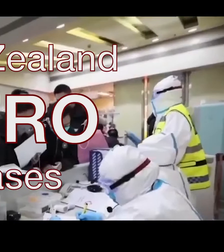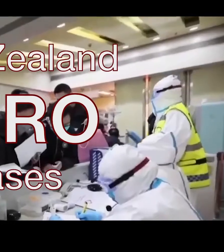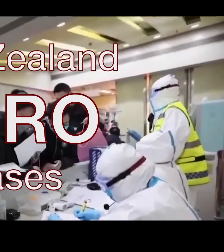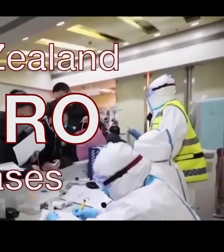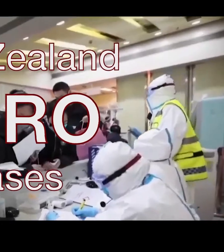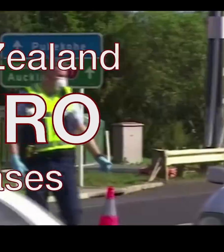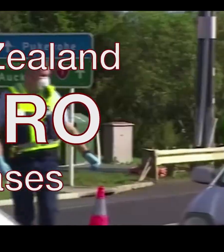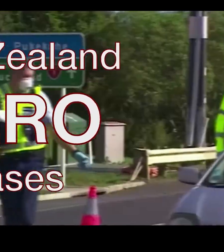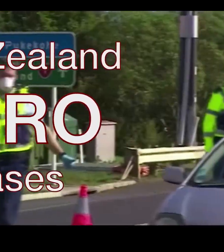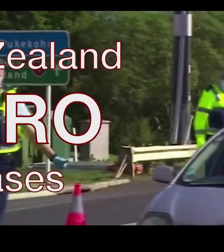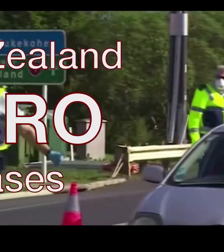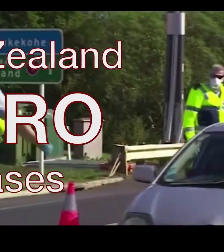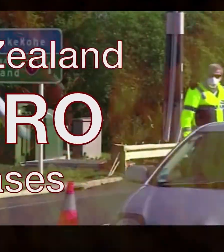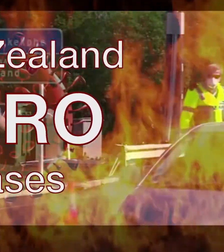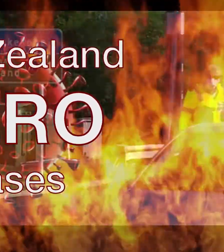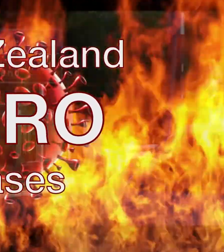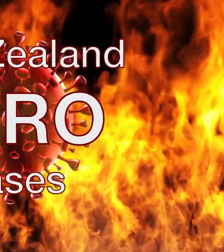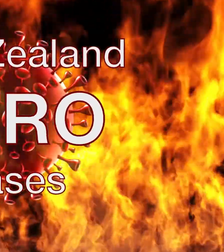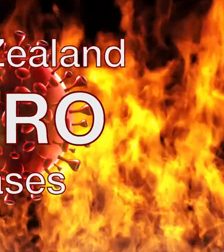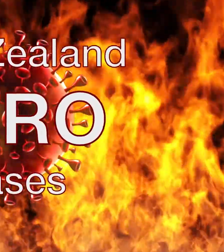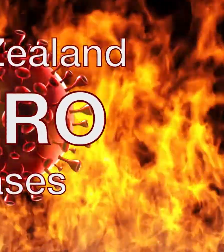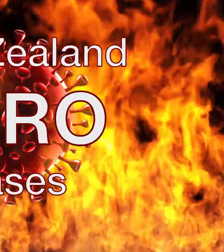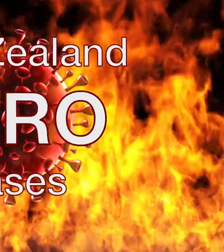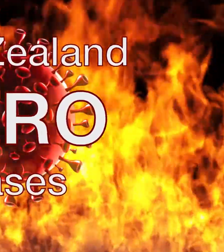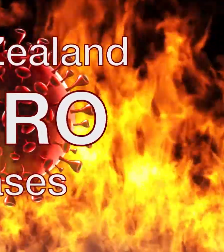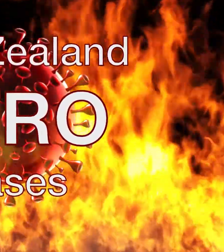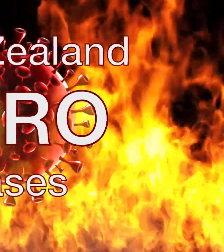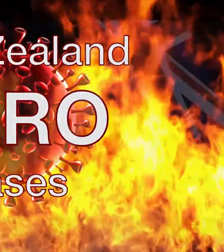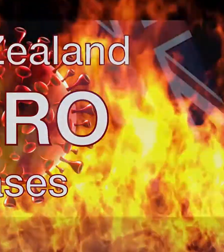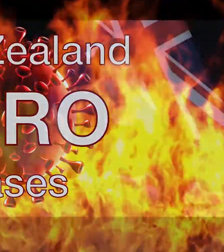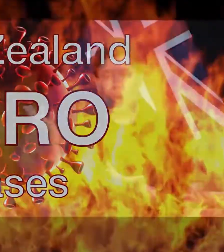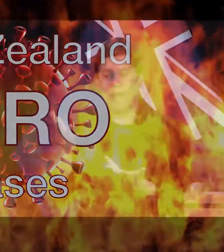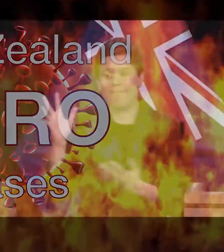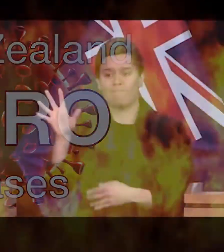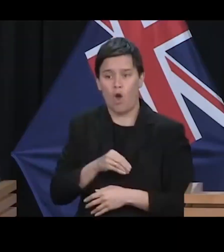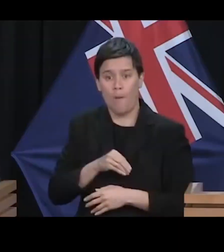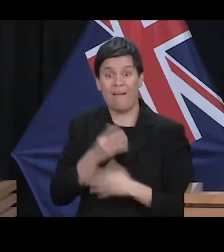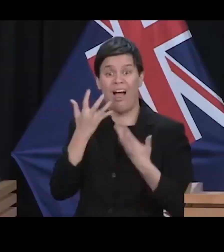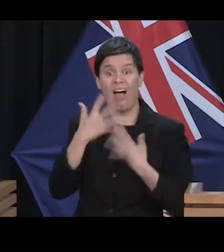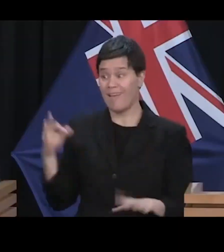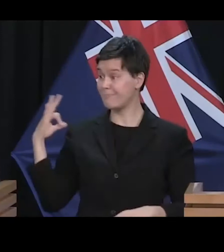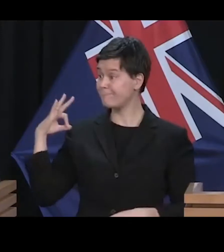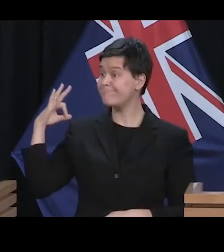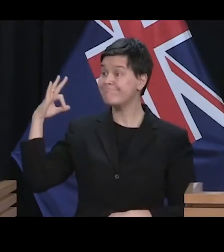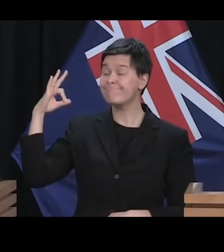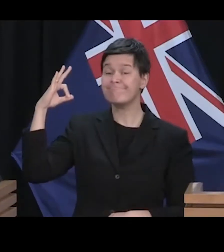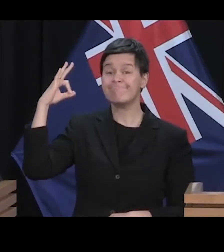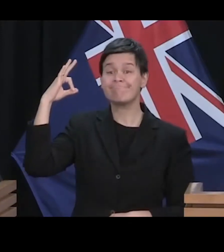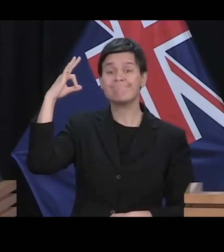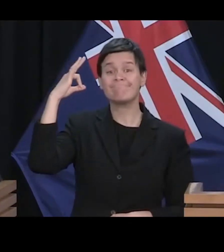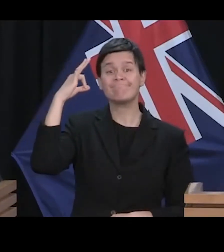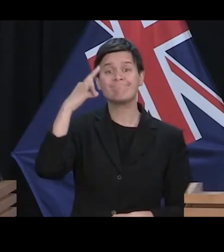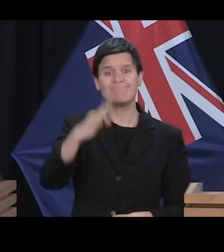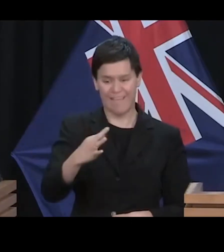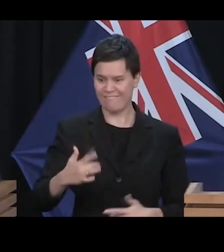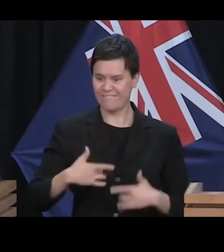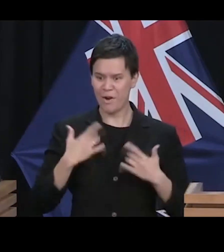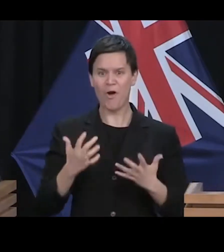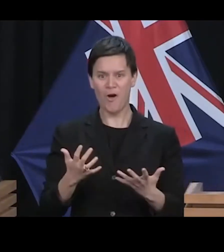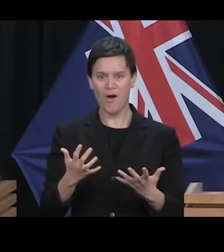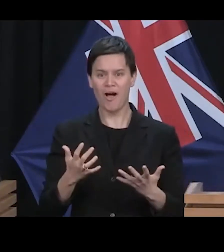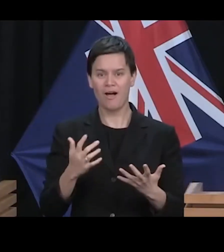of COVID-19 in New Zealand. Zero. Of all the countries in the world, we have gone the